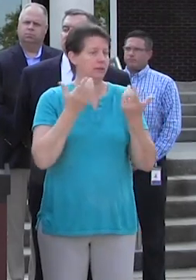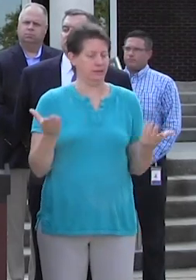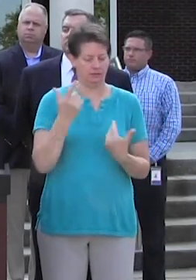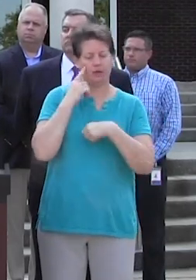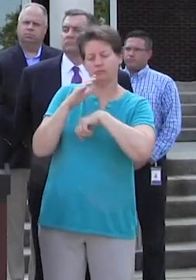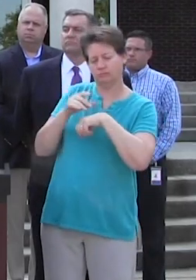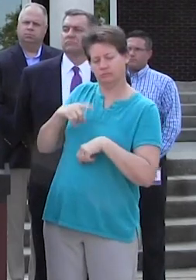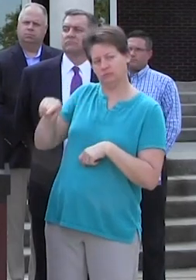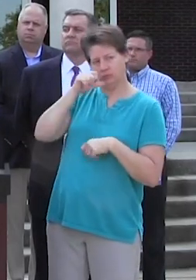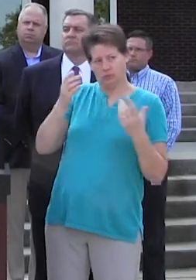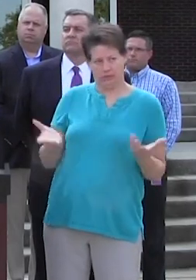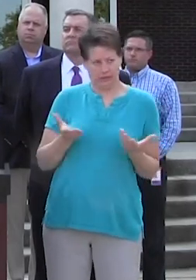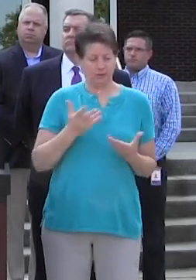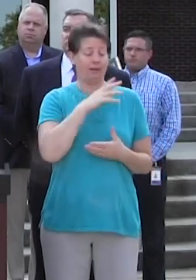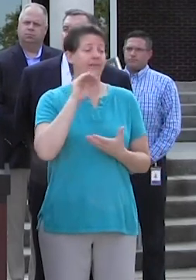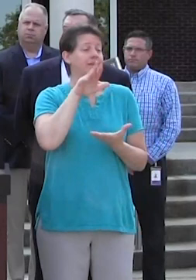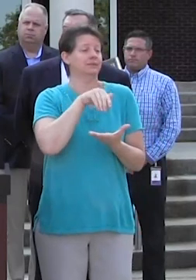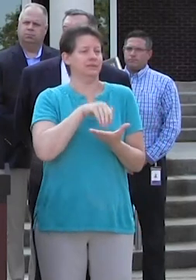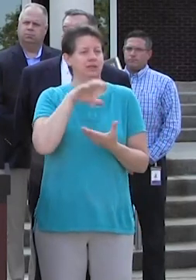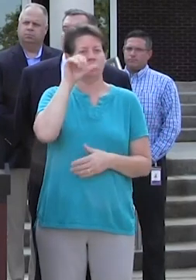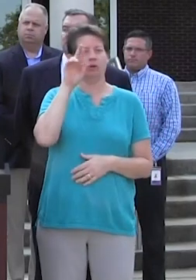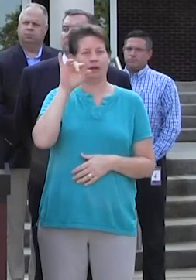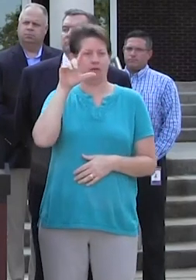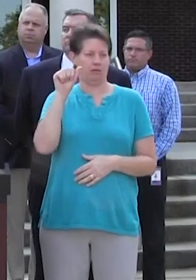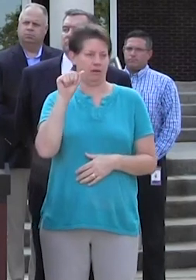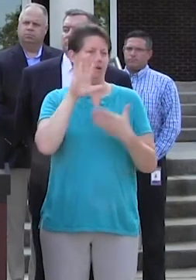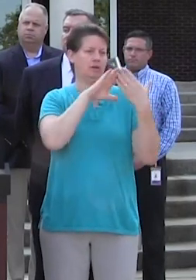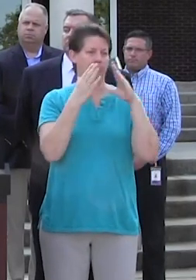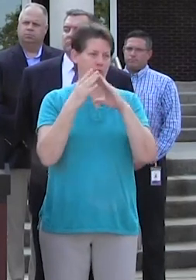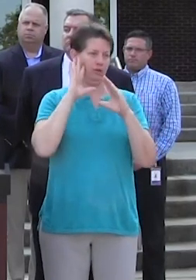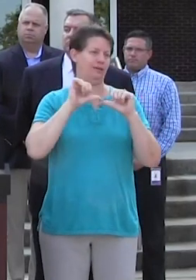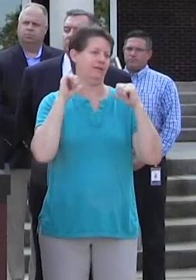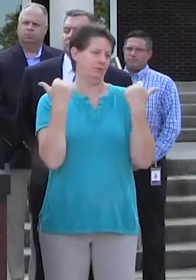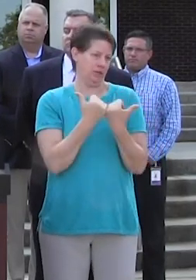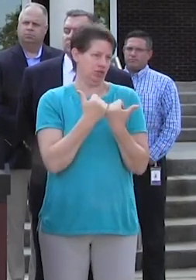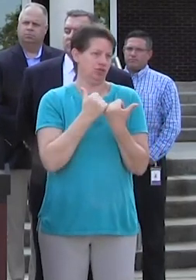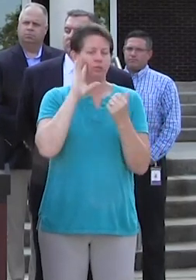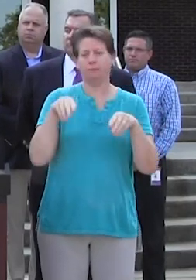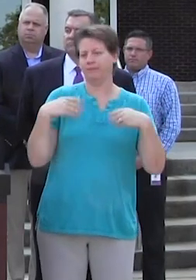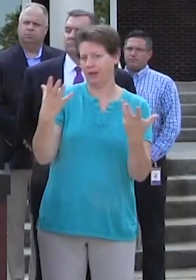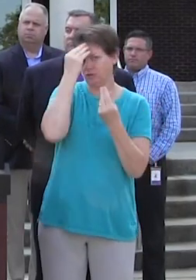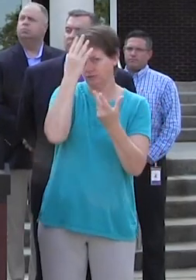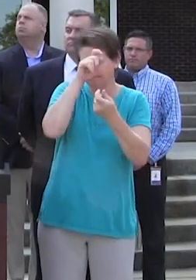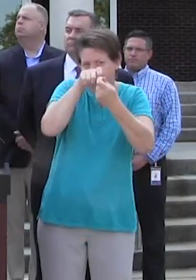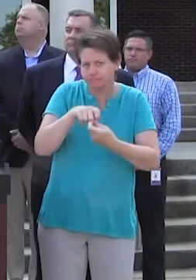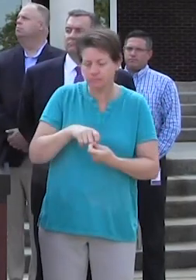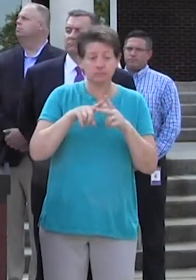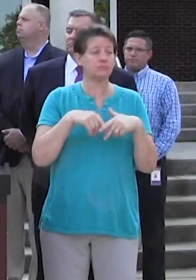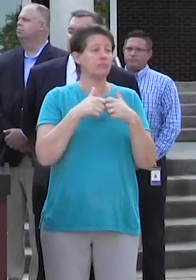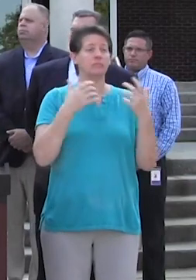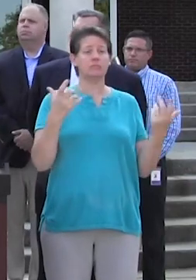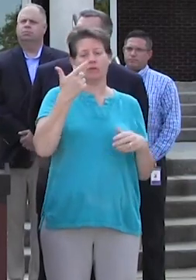representing them and the Central Carolina Community Foundation to provide you with those details. And we'll start with